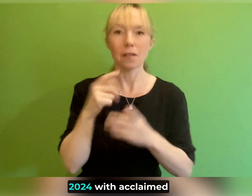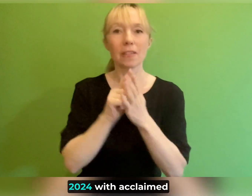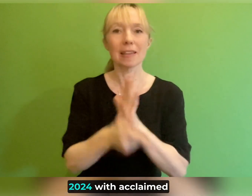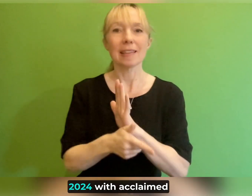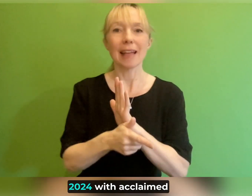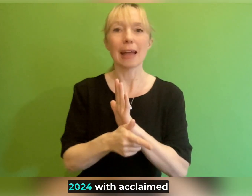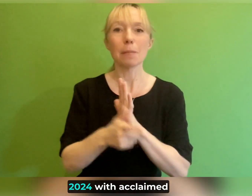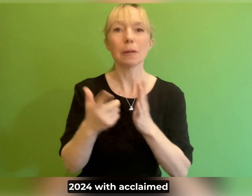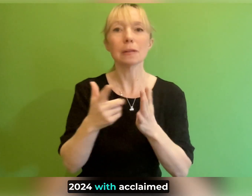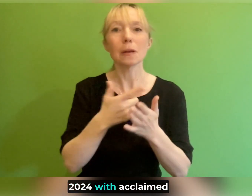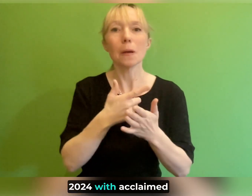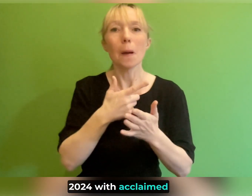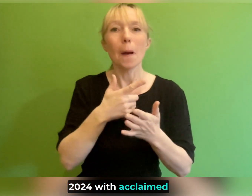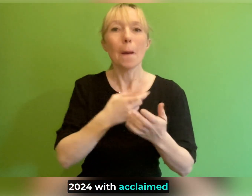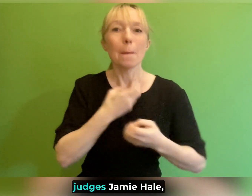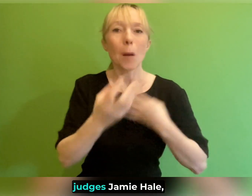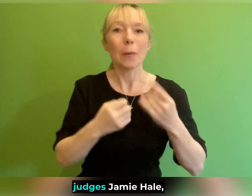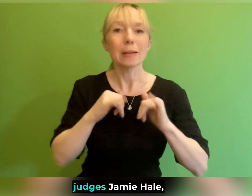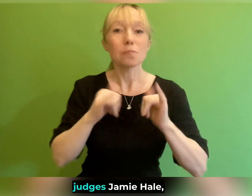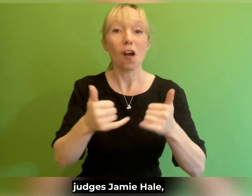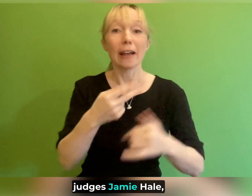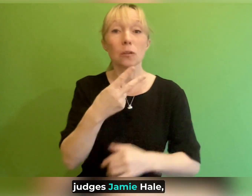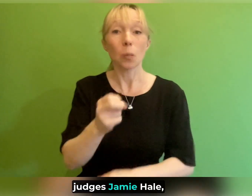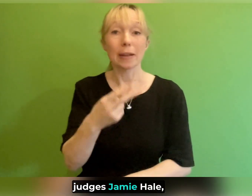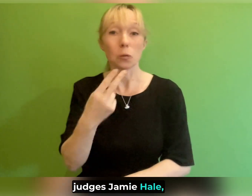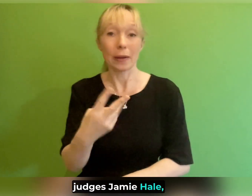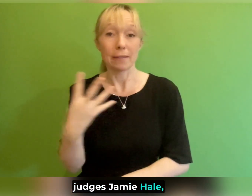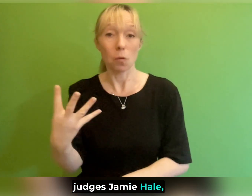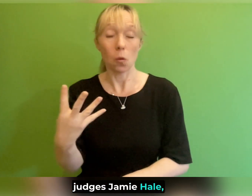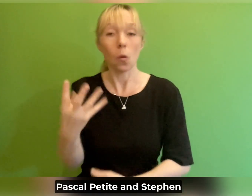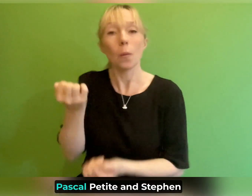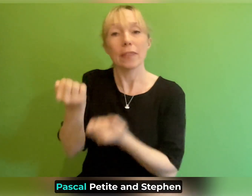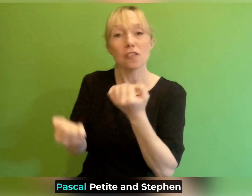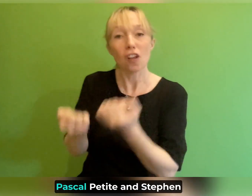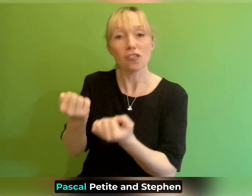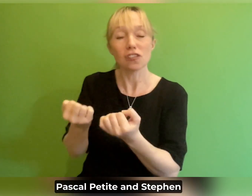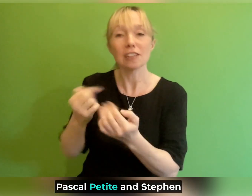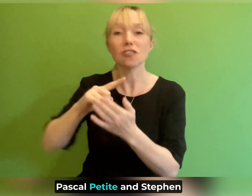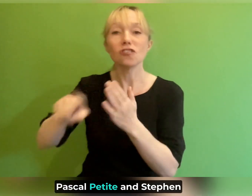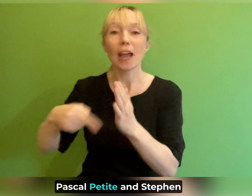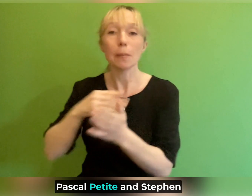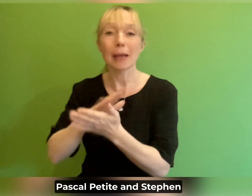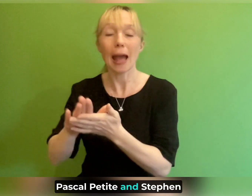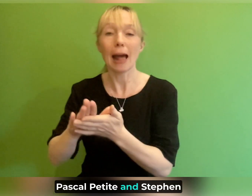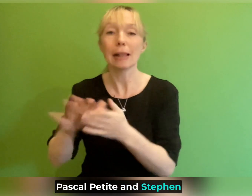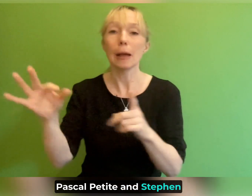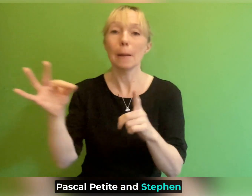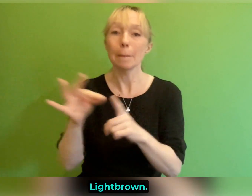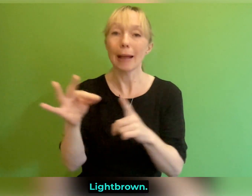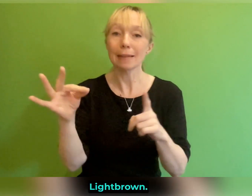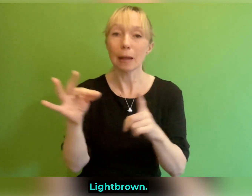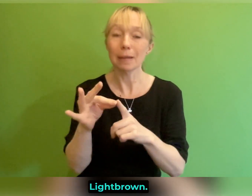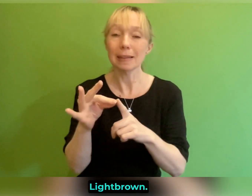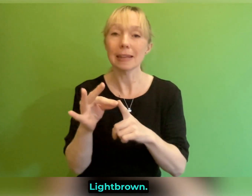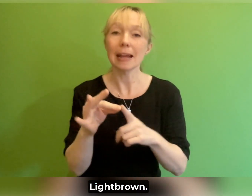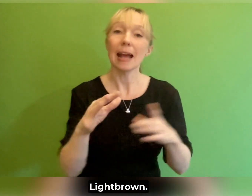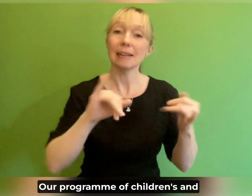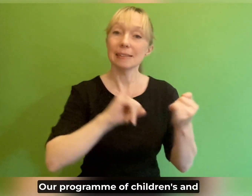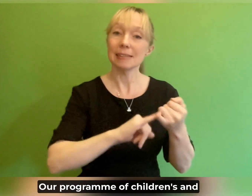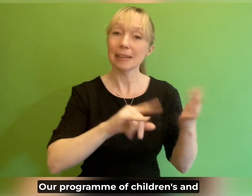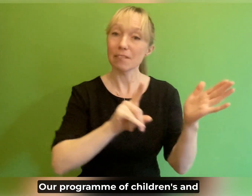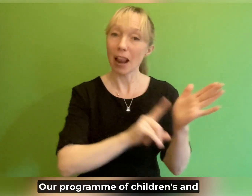2024 with acclaimed judges Jamie Hale, Pascal Petit and Stephen Lightbrown.